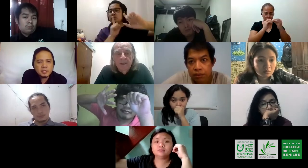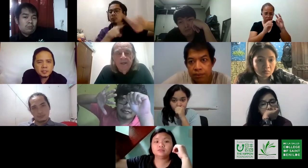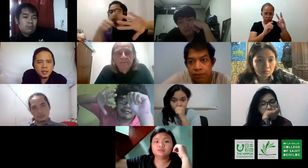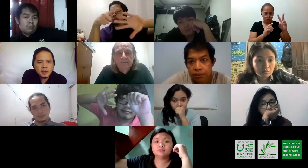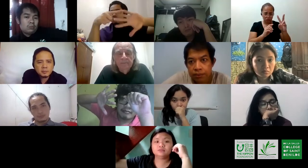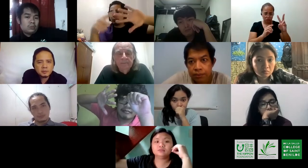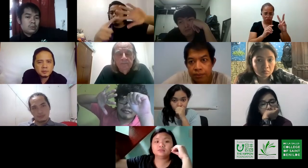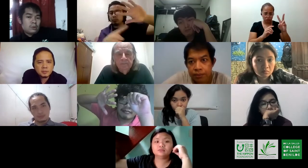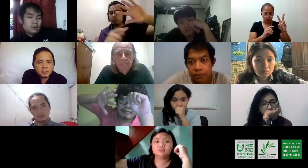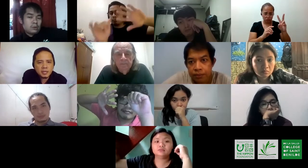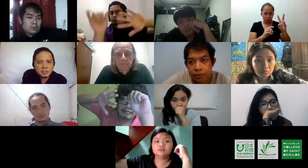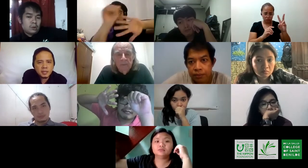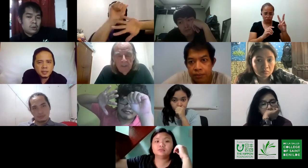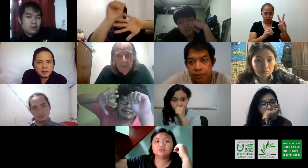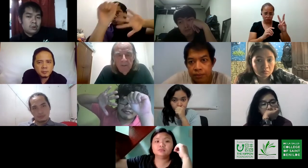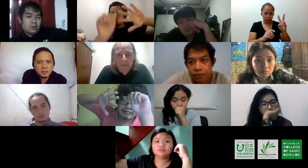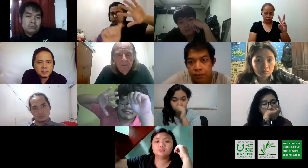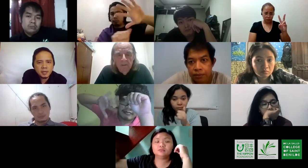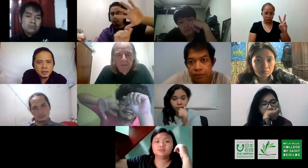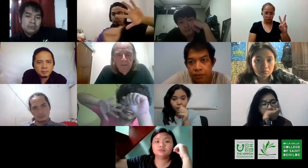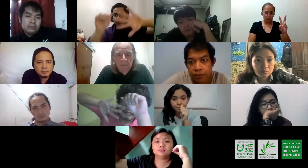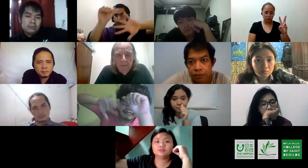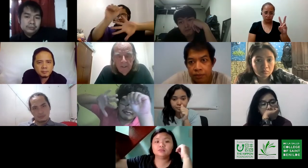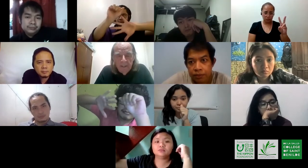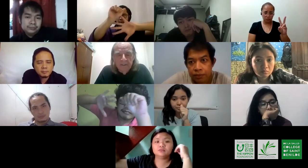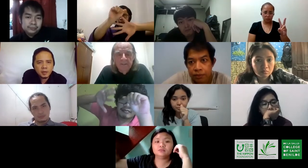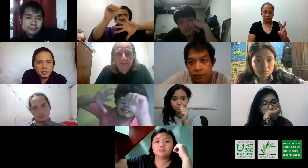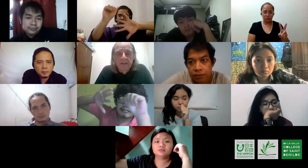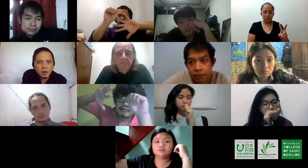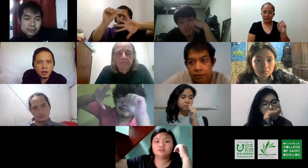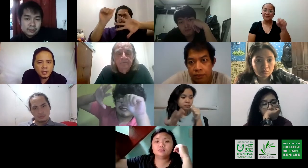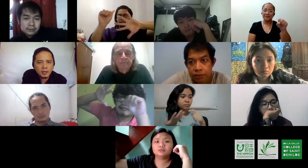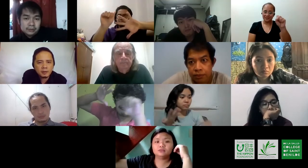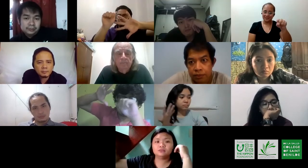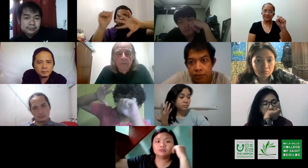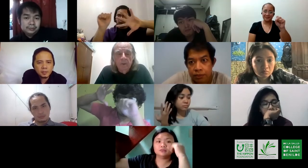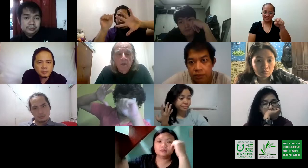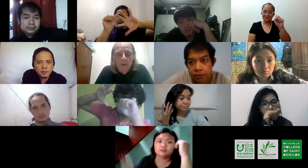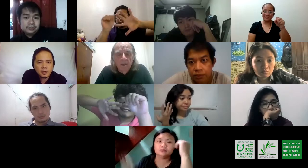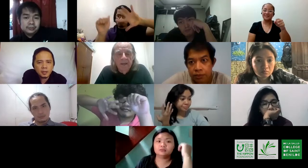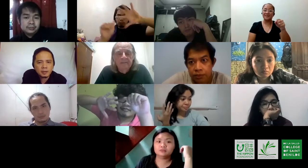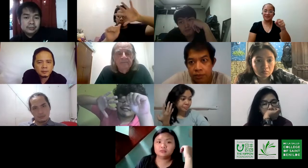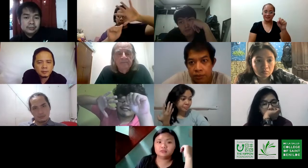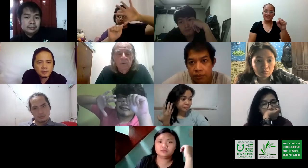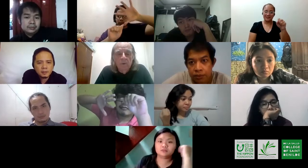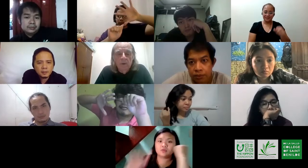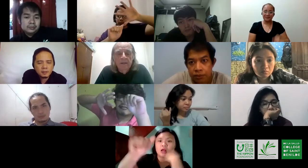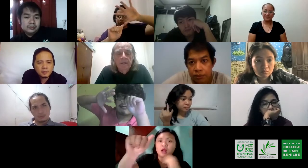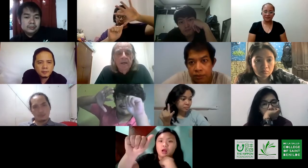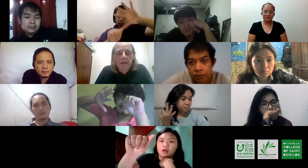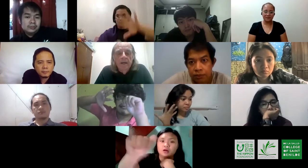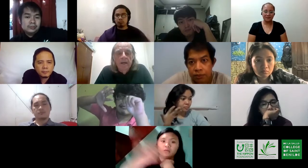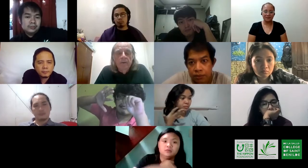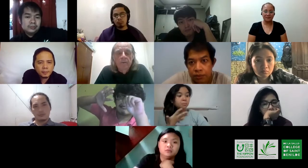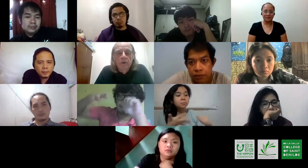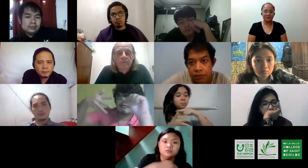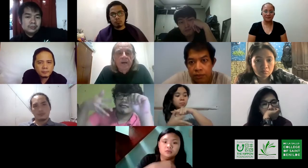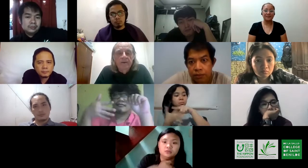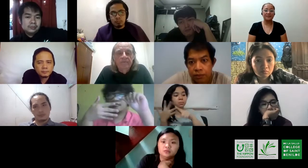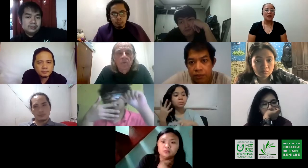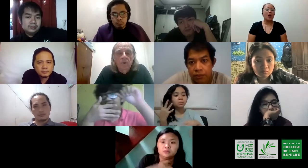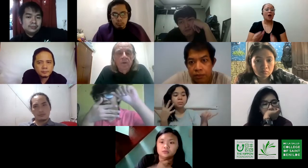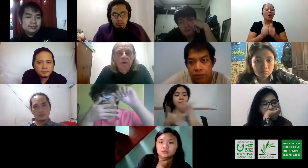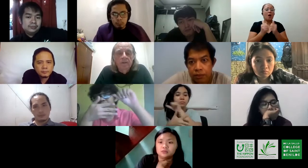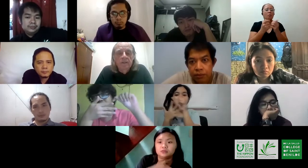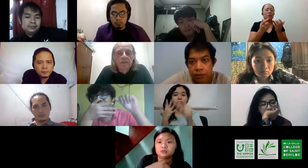It'll be the Again, same. Shaq is saying it'll be the same. yes, the It'll be same, all A. It'll be all all A. A, right. And what